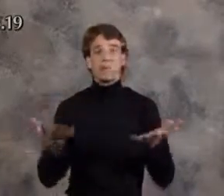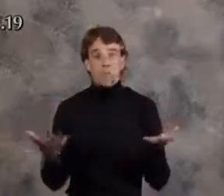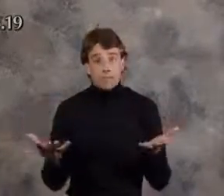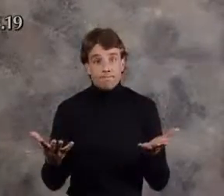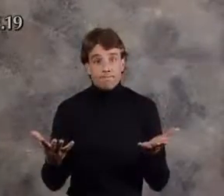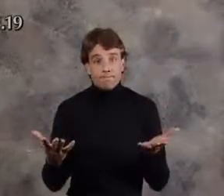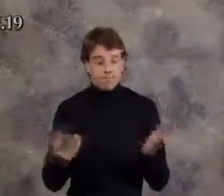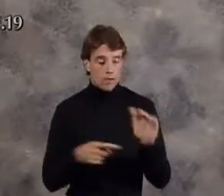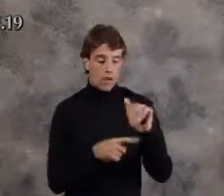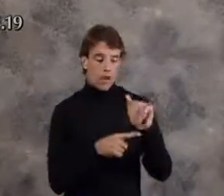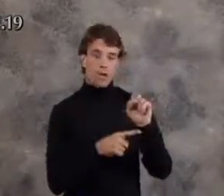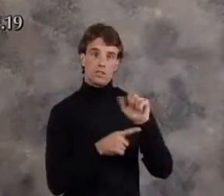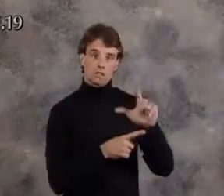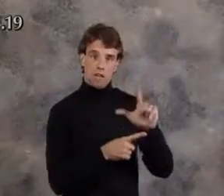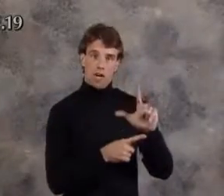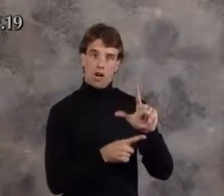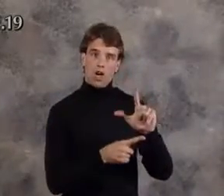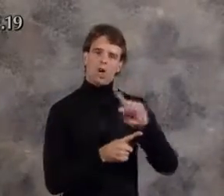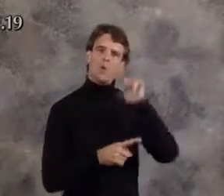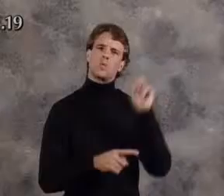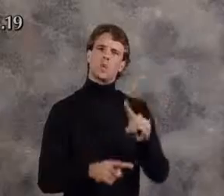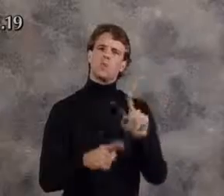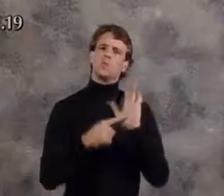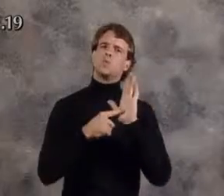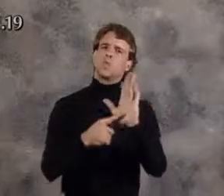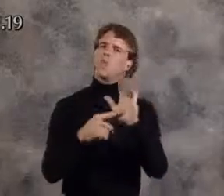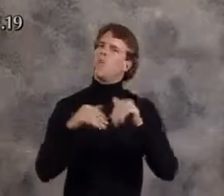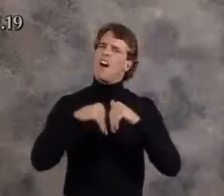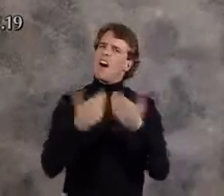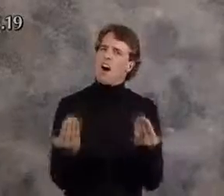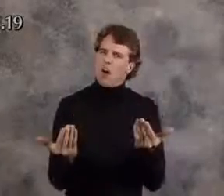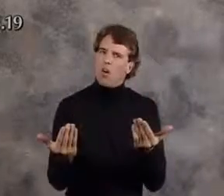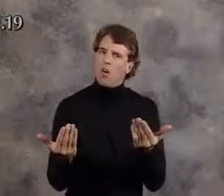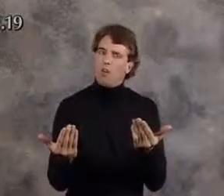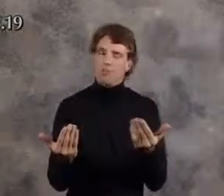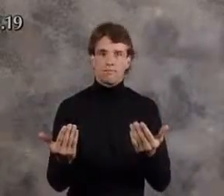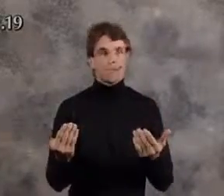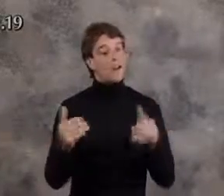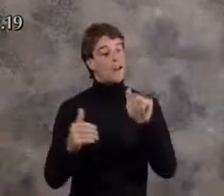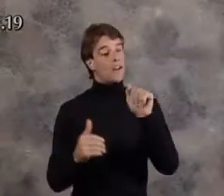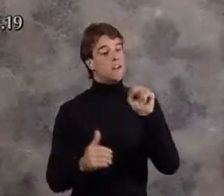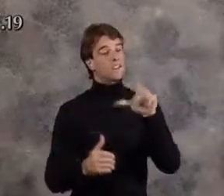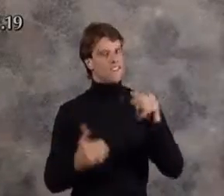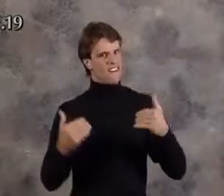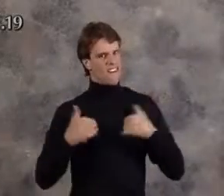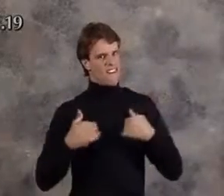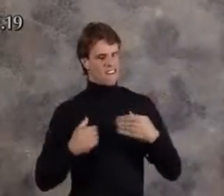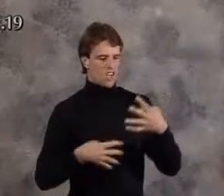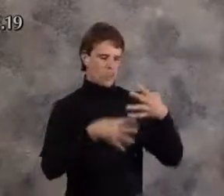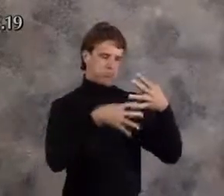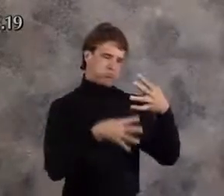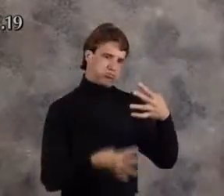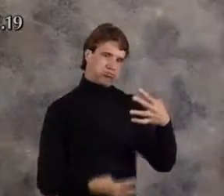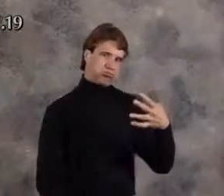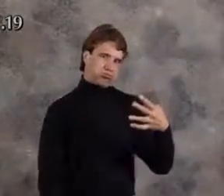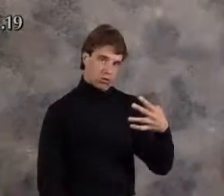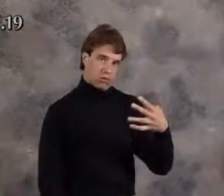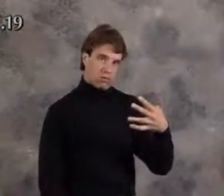Today, we are going to discuss how to ask a question in ASL. Now, ASL